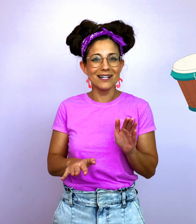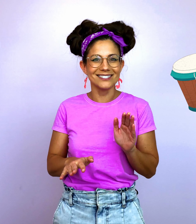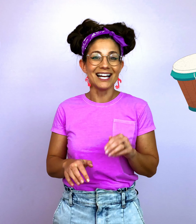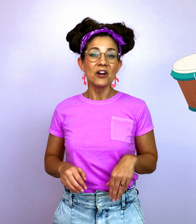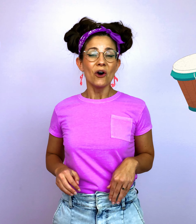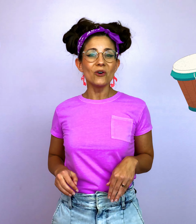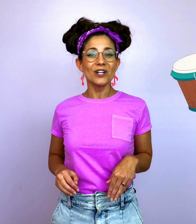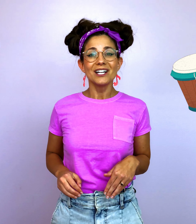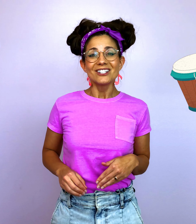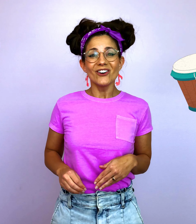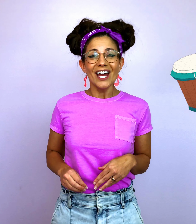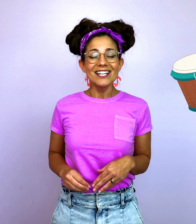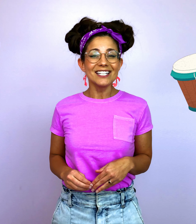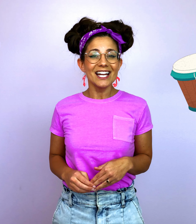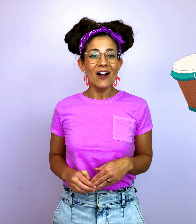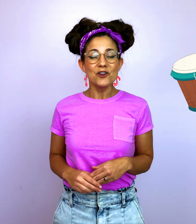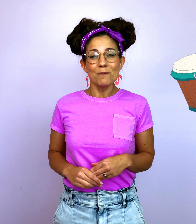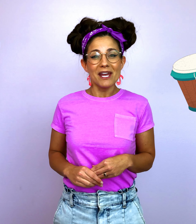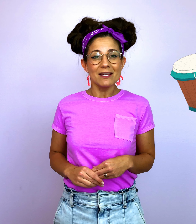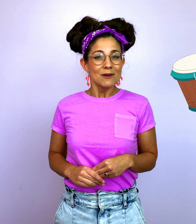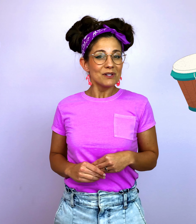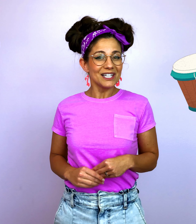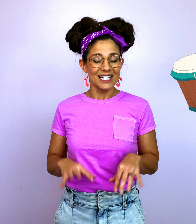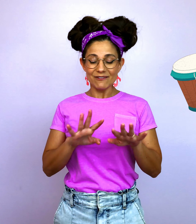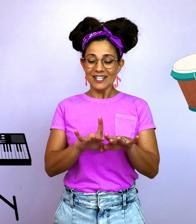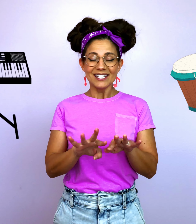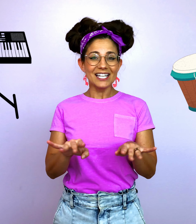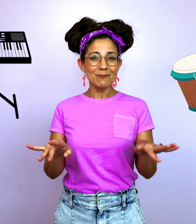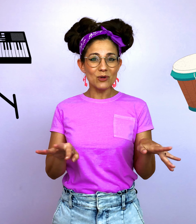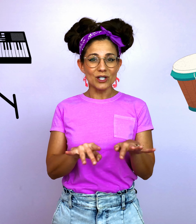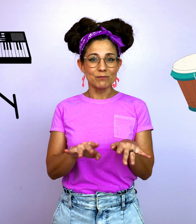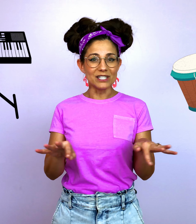bong, or go ahead and get out your make-believe keyboard.